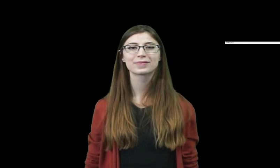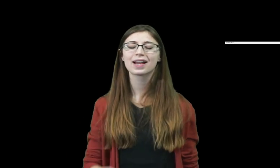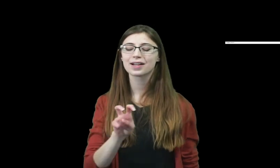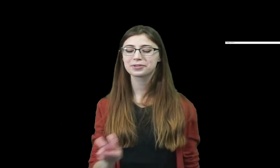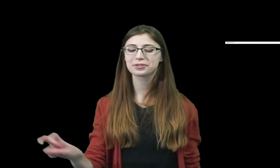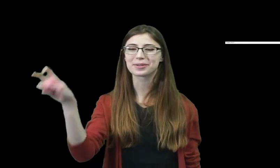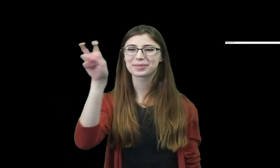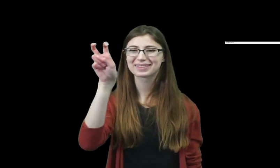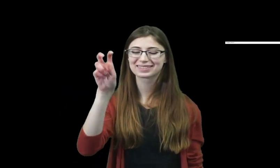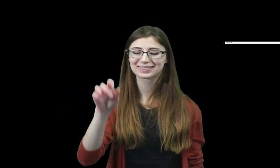Trip.